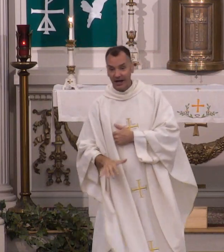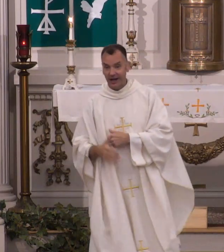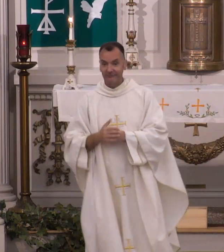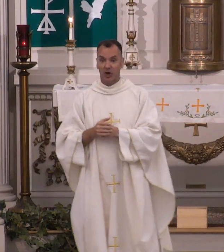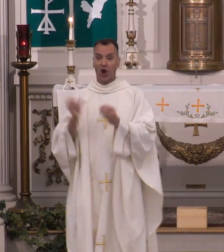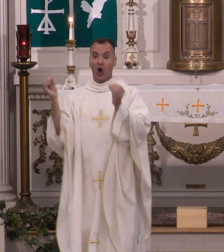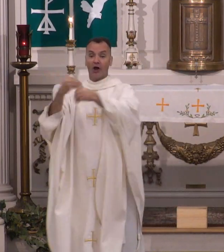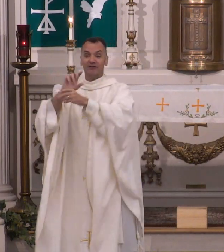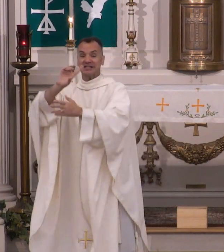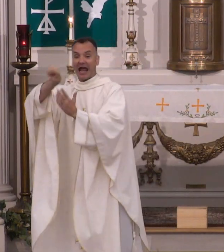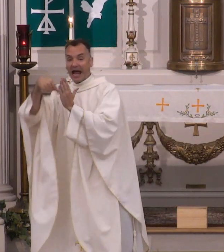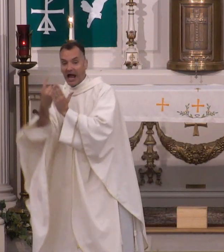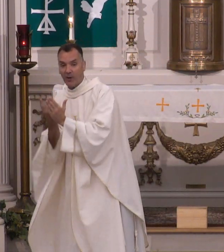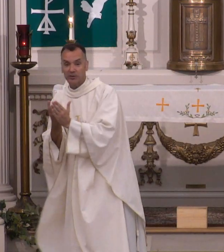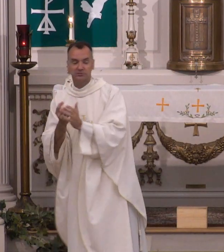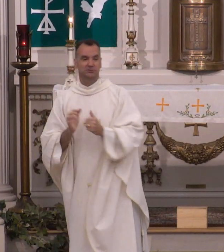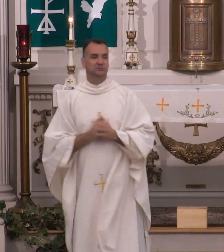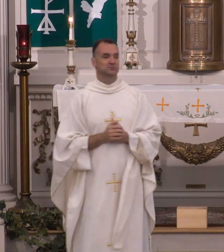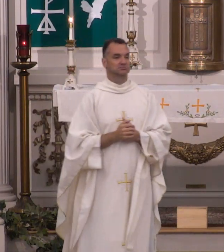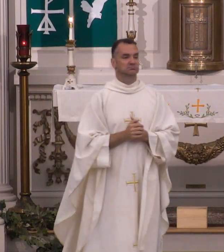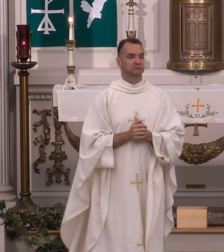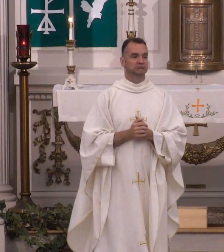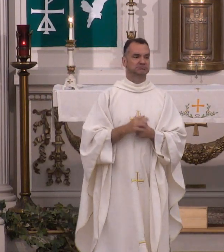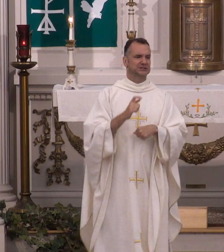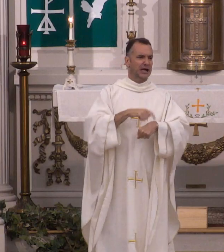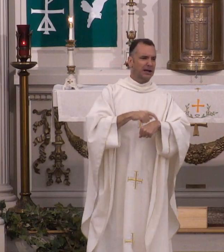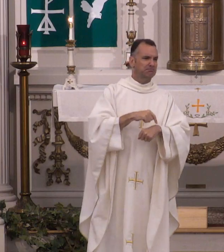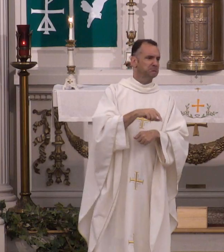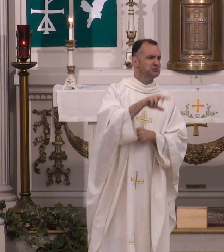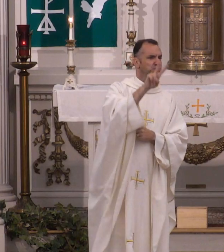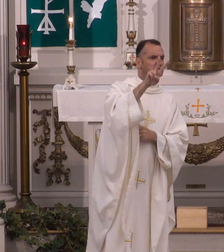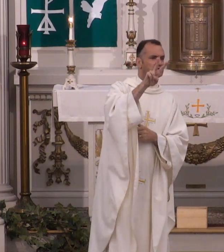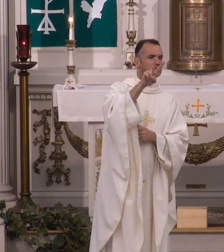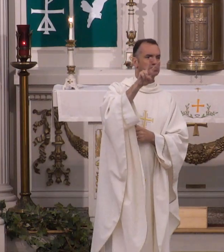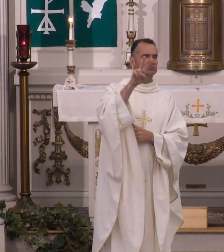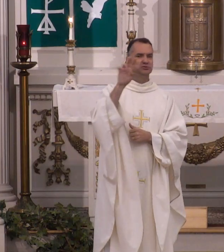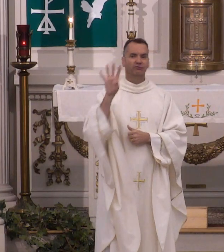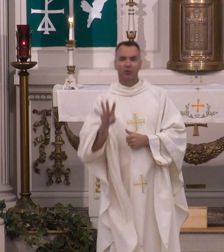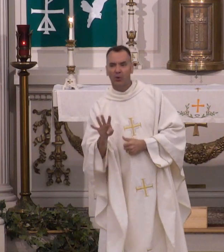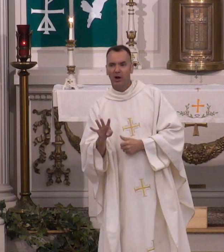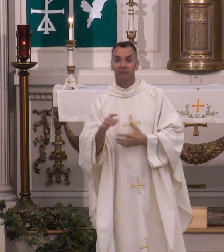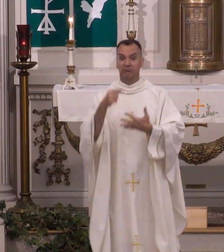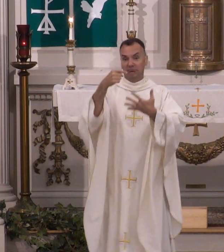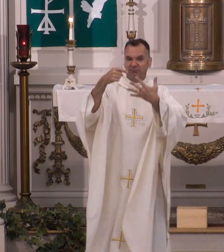Before we go to the doctor's office, we look and see what hours the doctor is available.